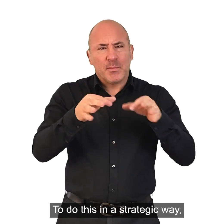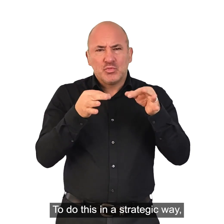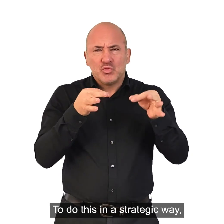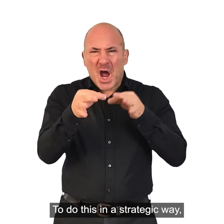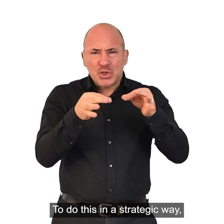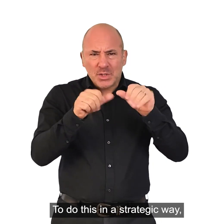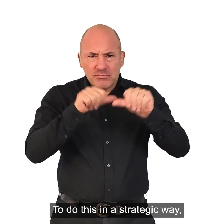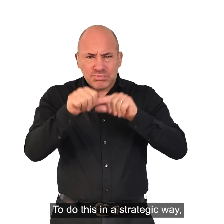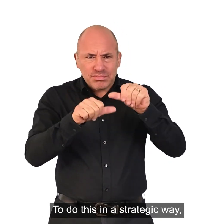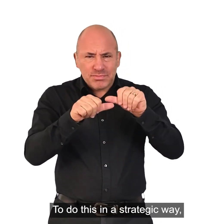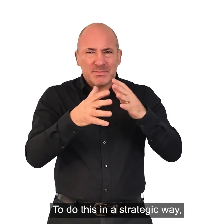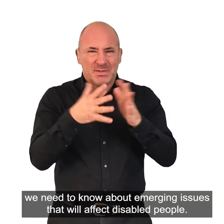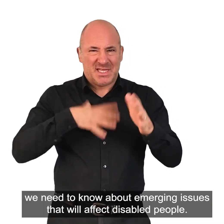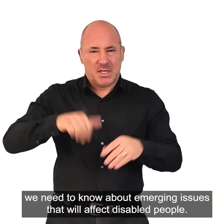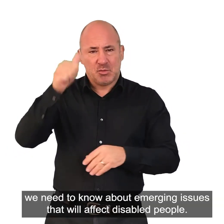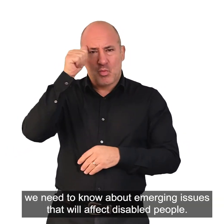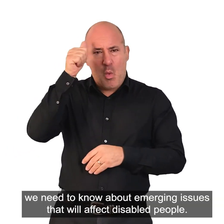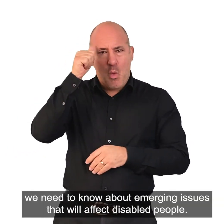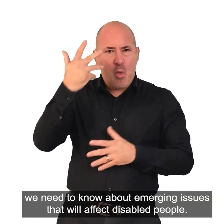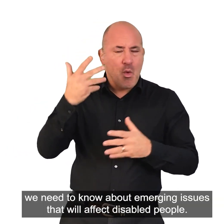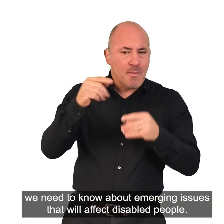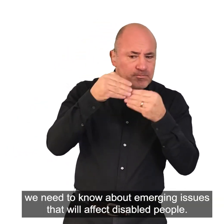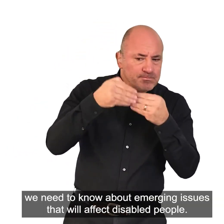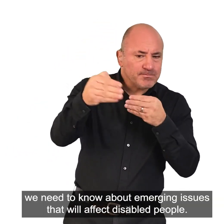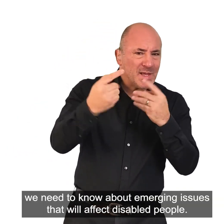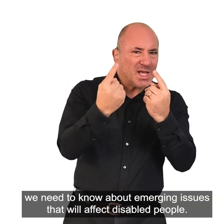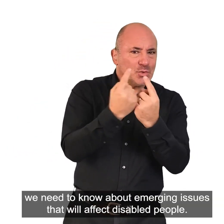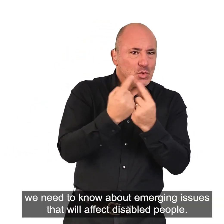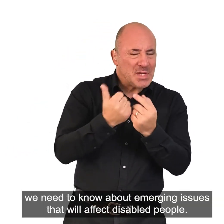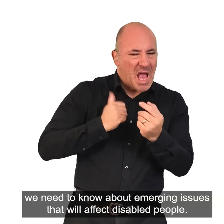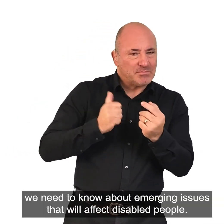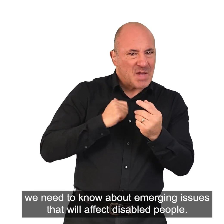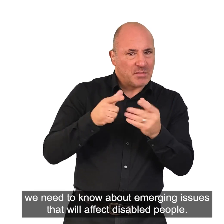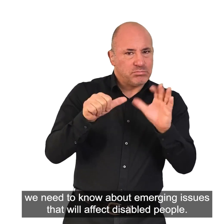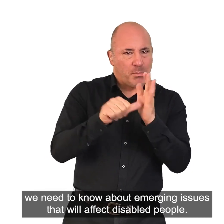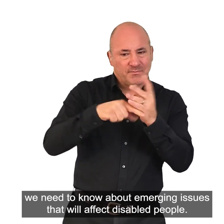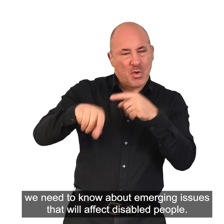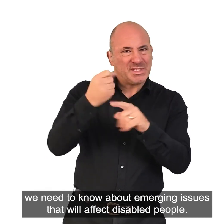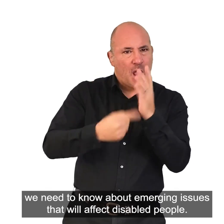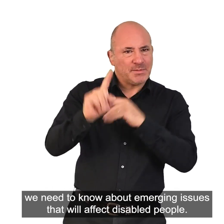To do this in a strategic way, we need to know about emerging issues that will affect disabled